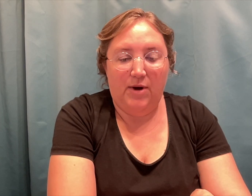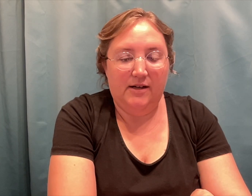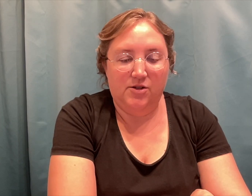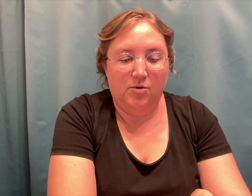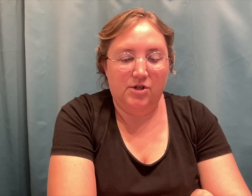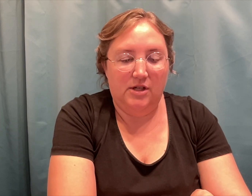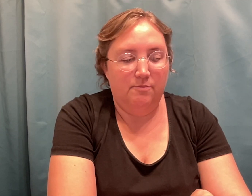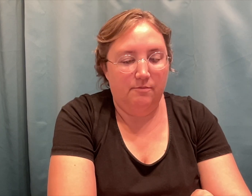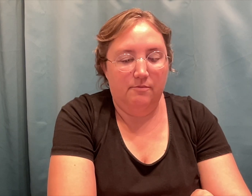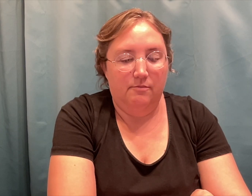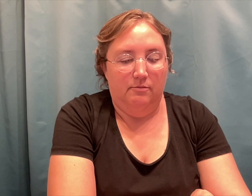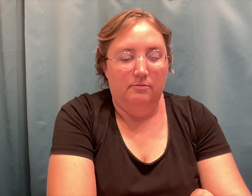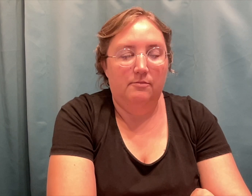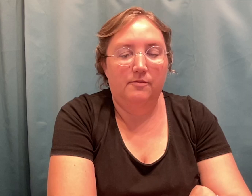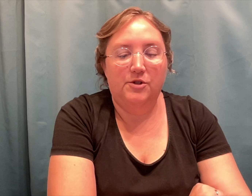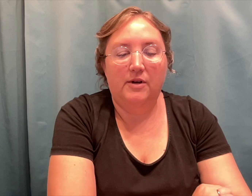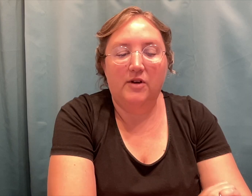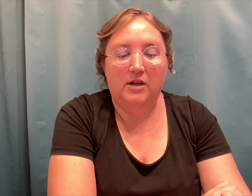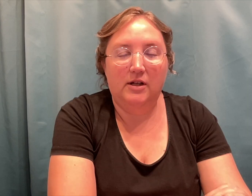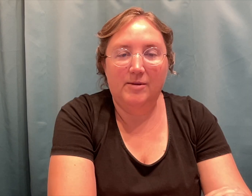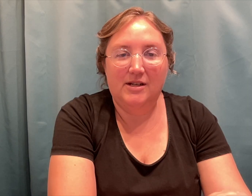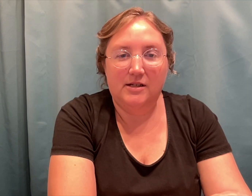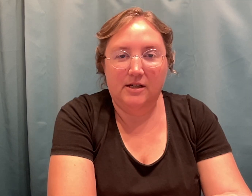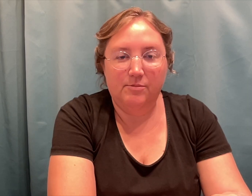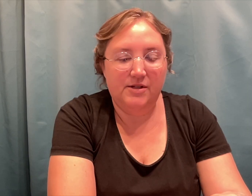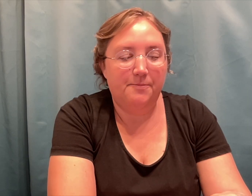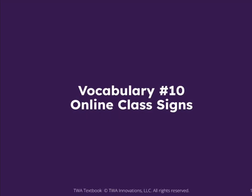practice worksheet, so you have unlimited attempts.